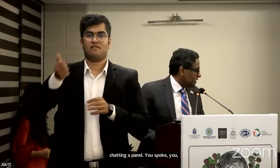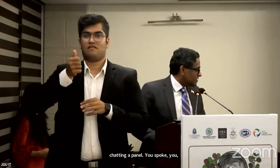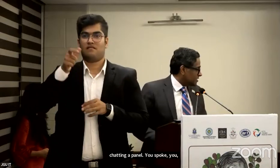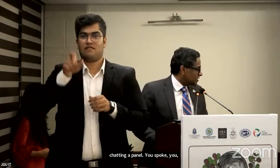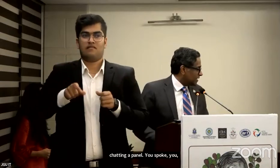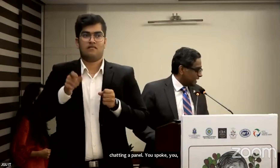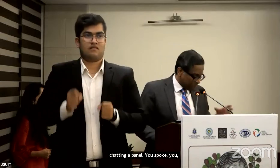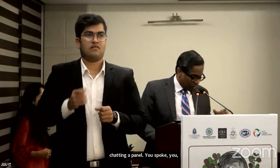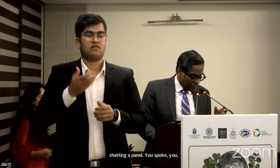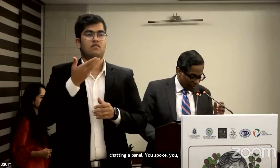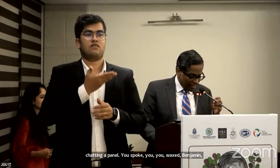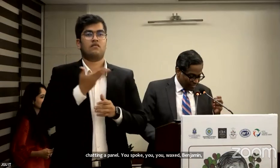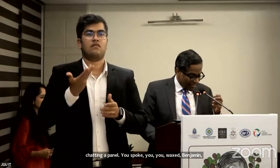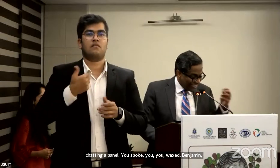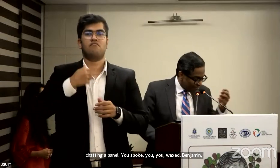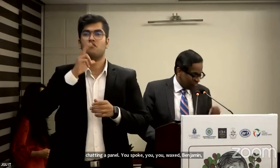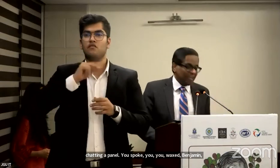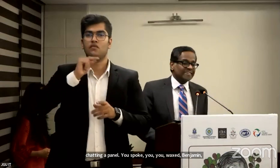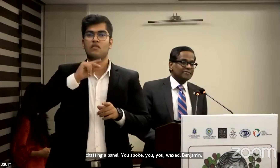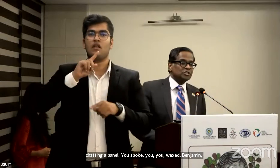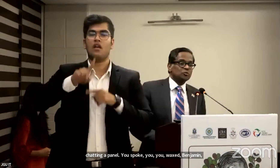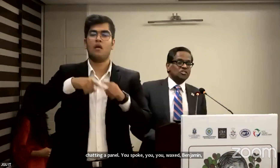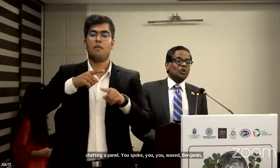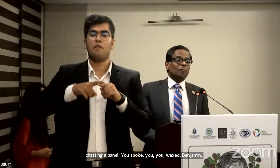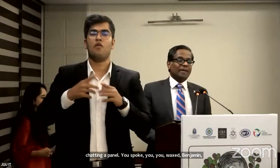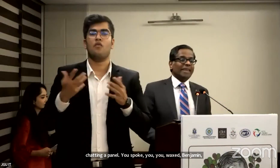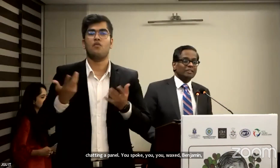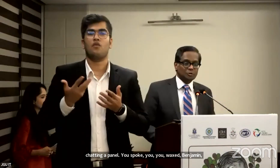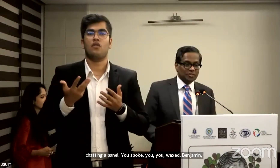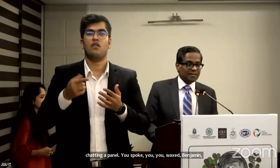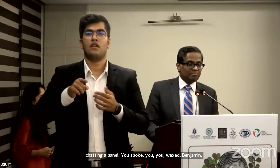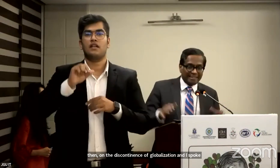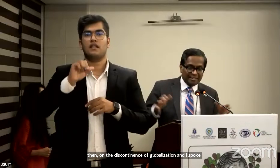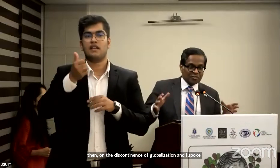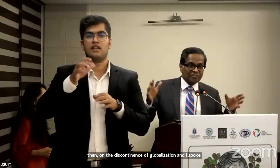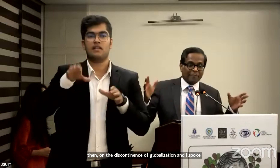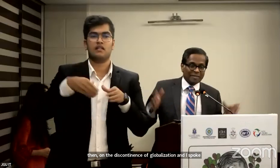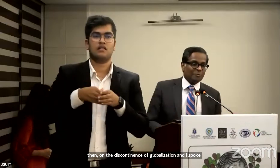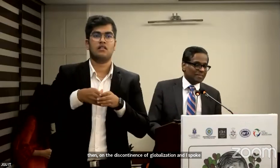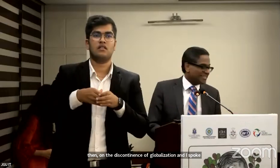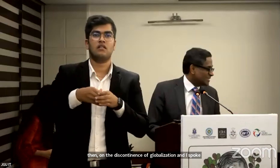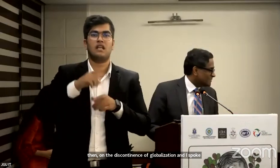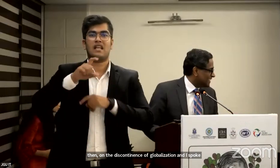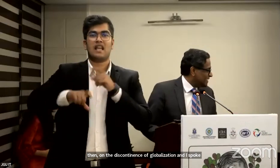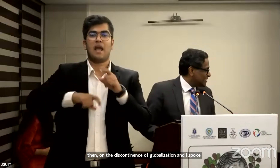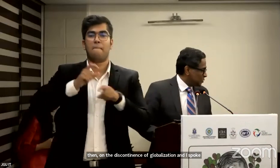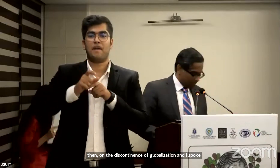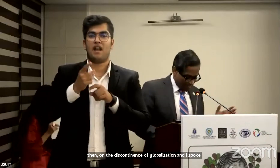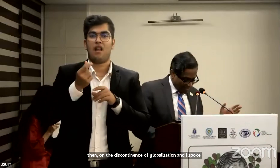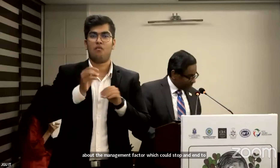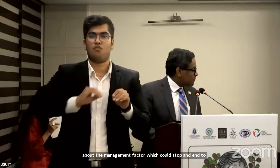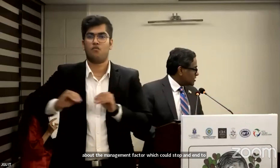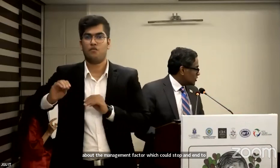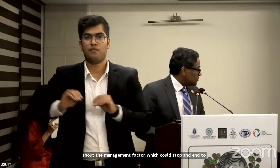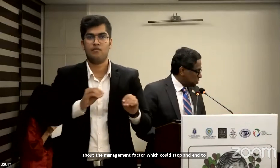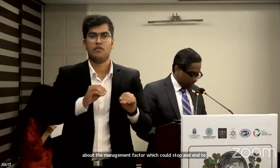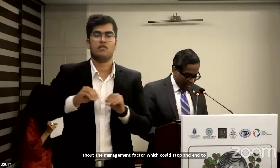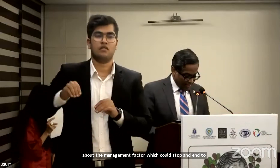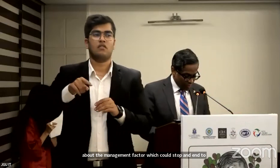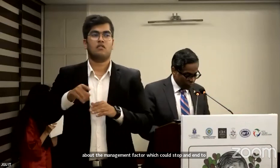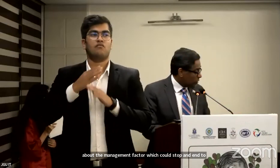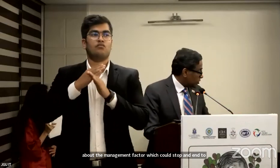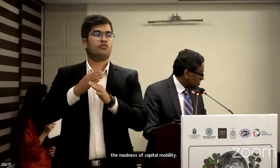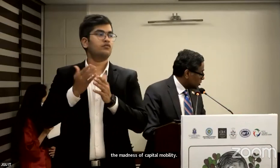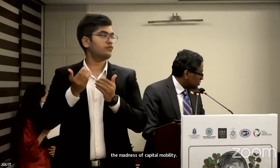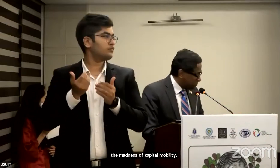of globalization. And I spoke about the contentment factor, which could stop an end to the madness of capital mobility. So pleasure to meet you again